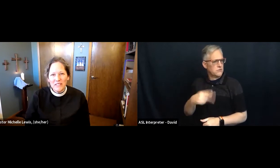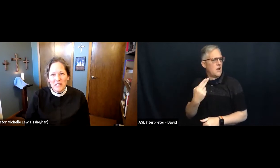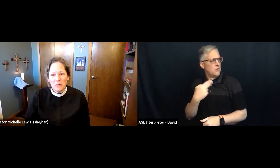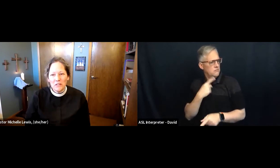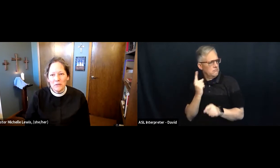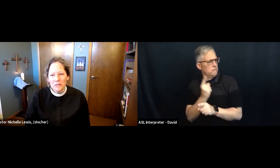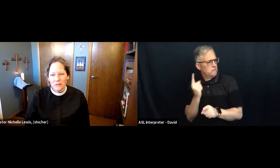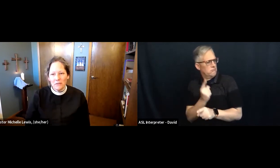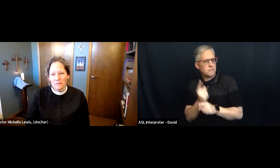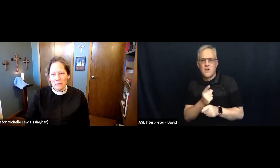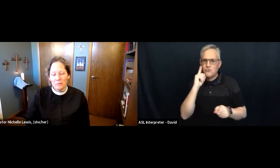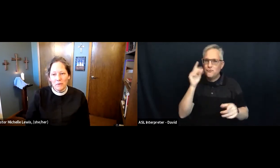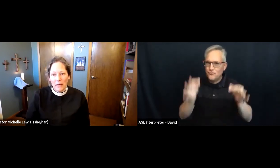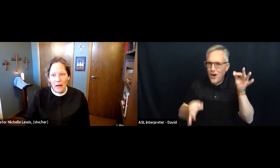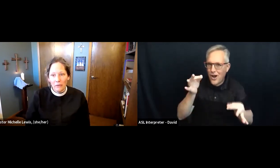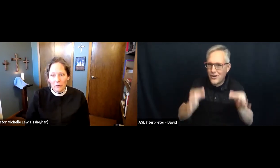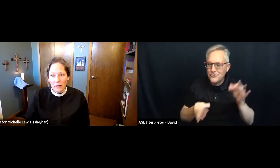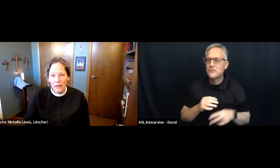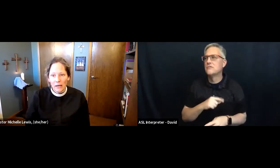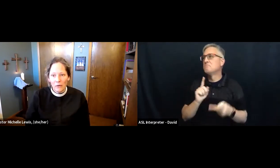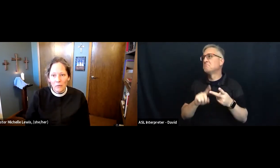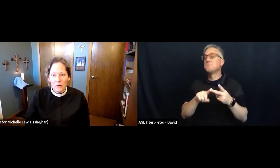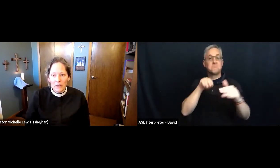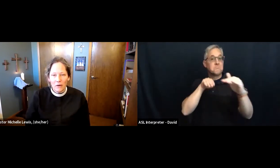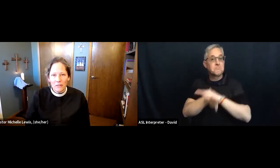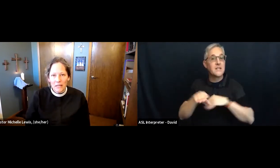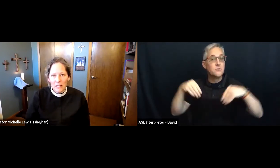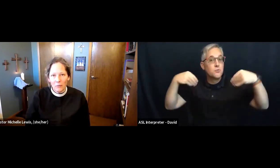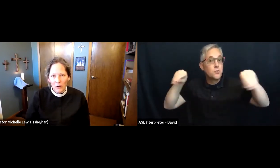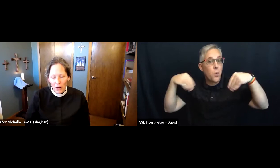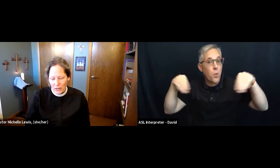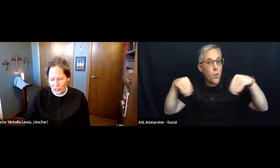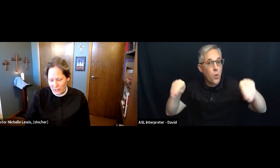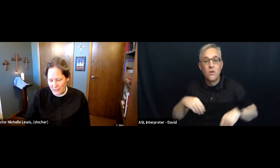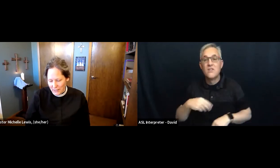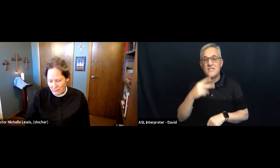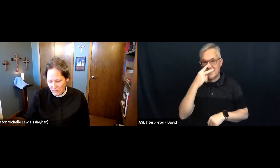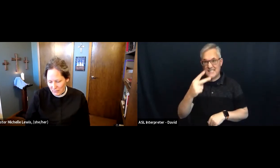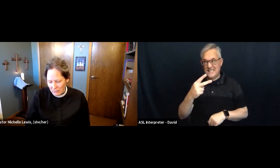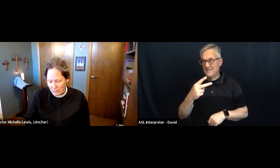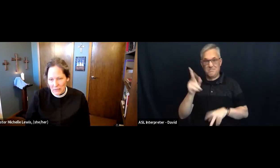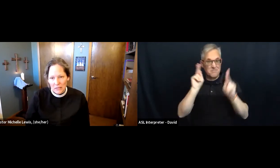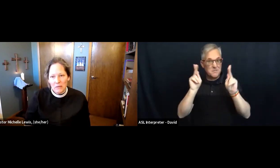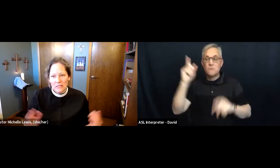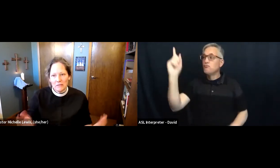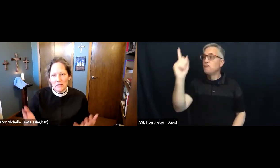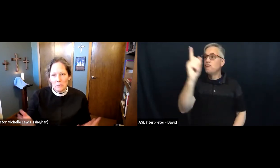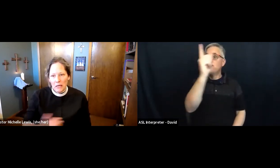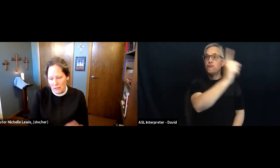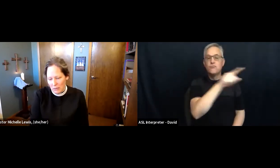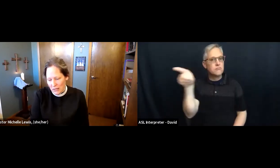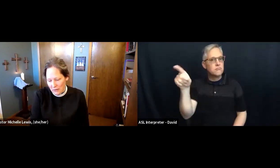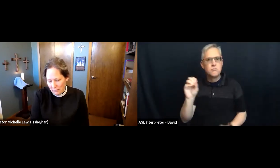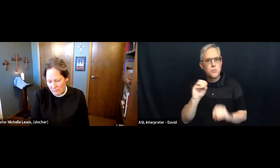And we see pictures of people gathering without taking precautions in the midst of